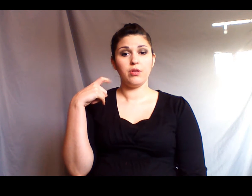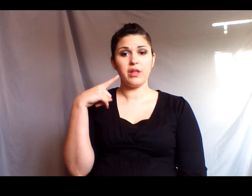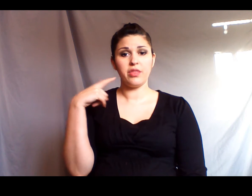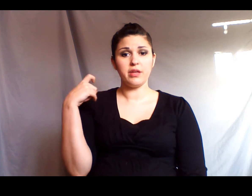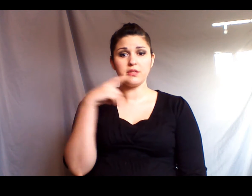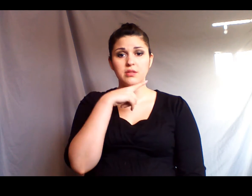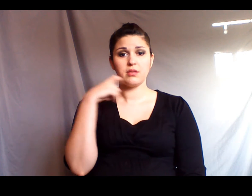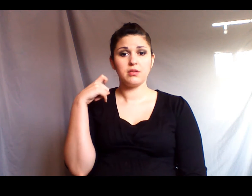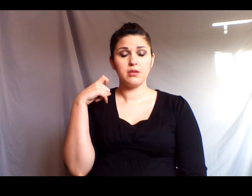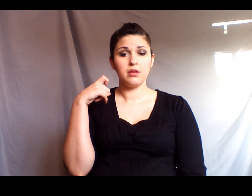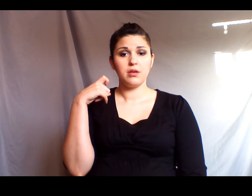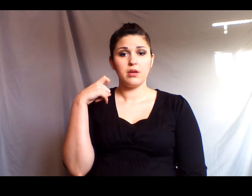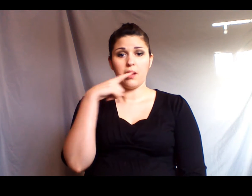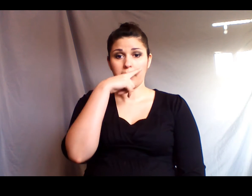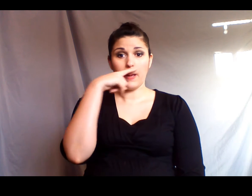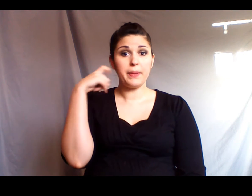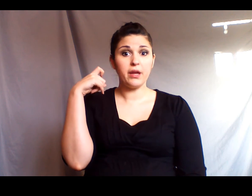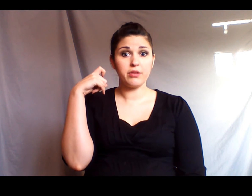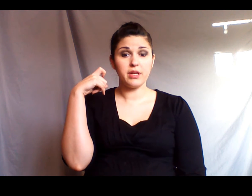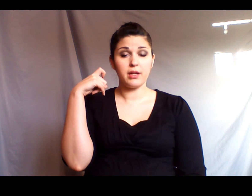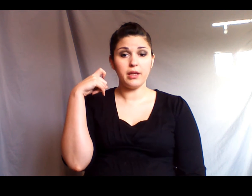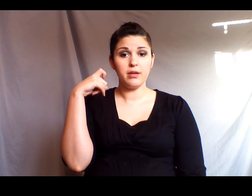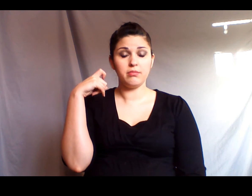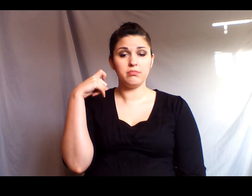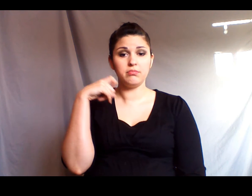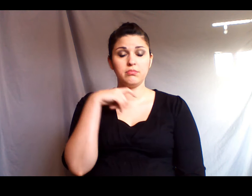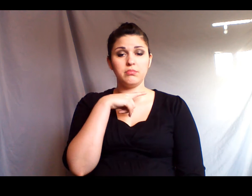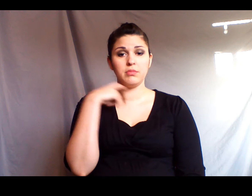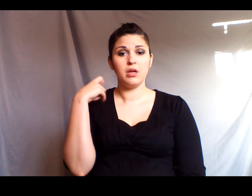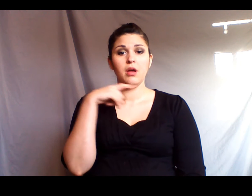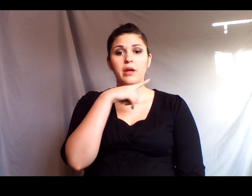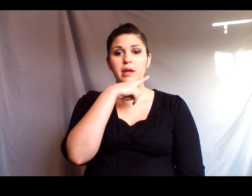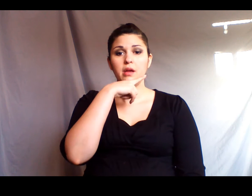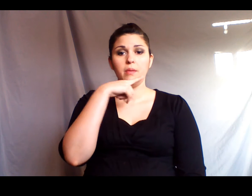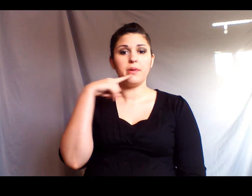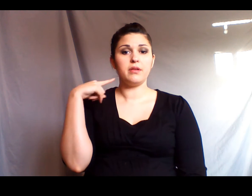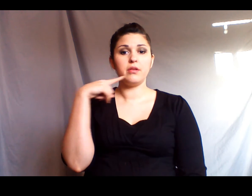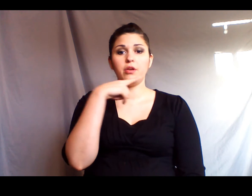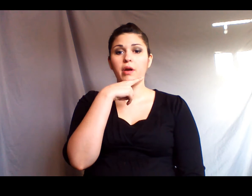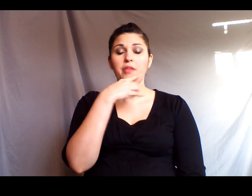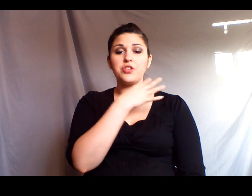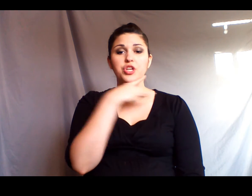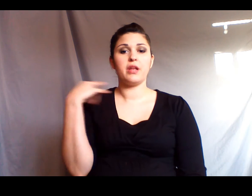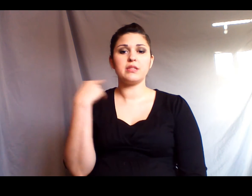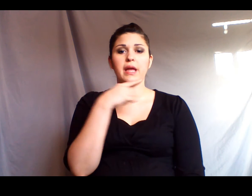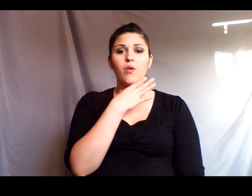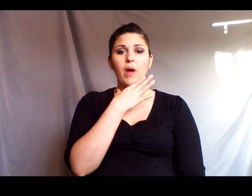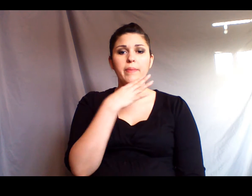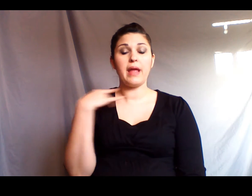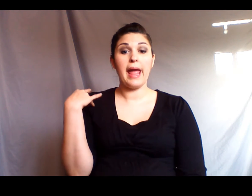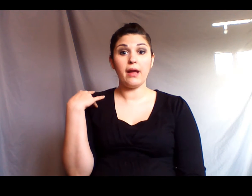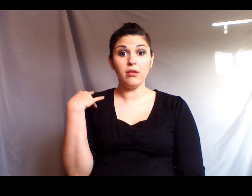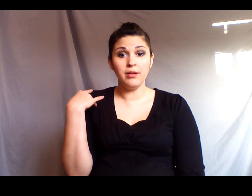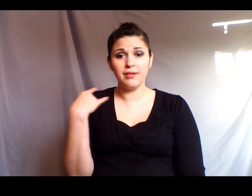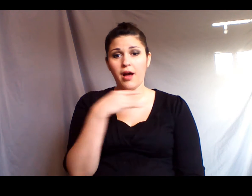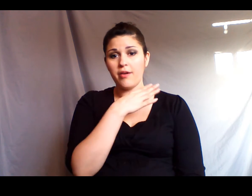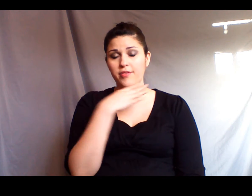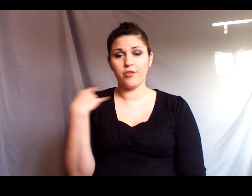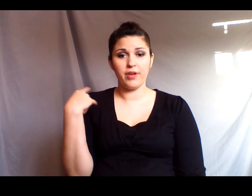like this. Up here is ugly. Okay, but you're at the chin. It's like wiping ale off your face,